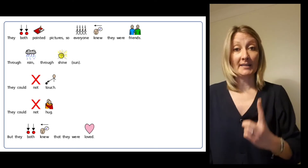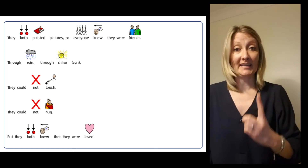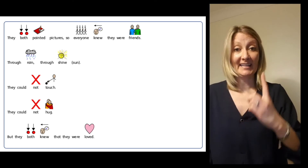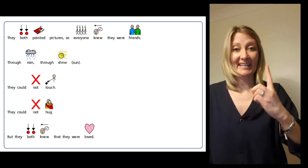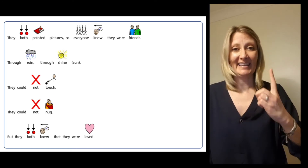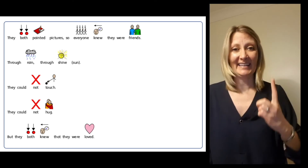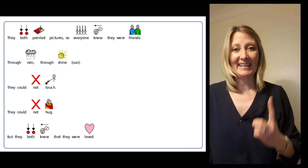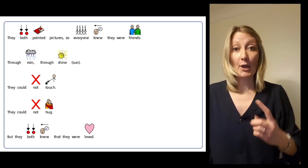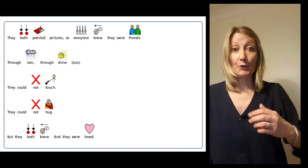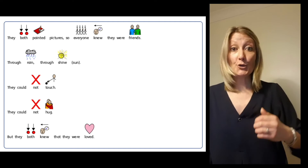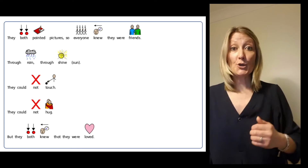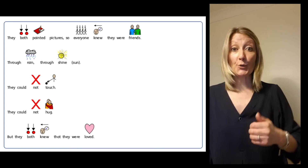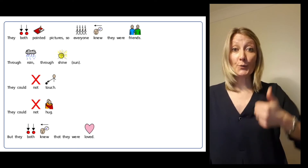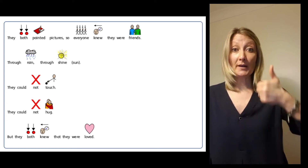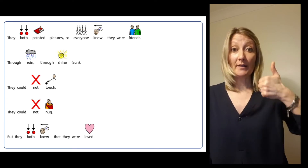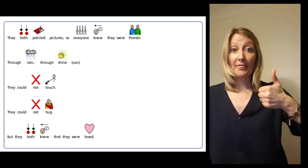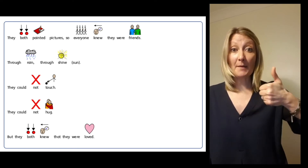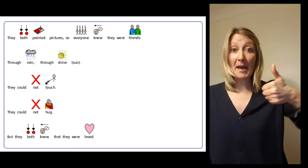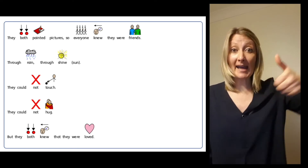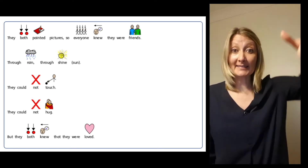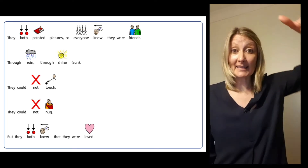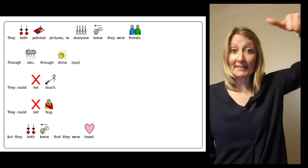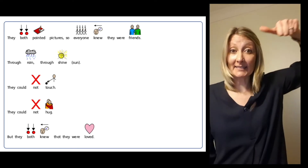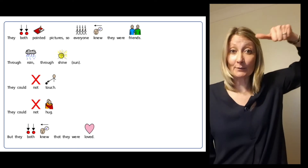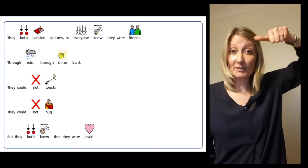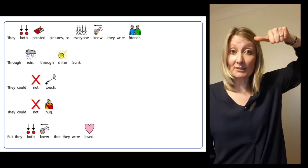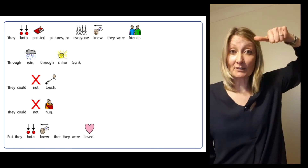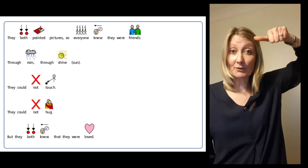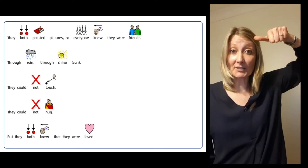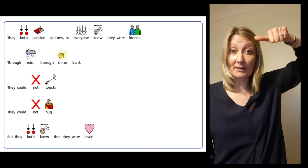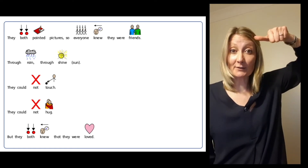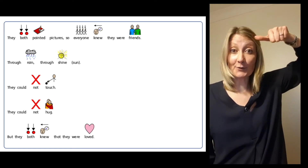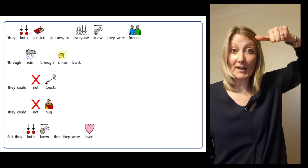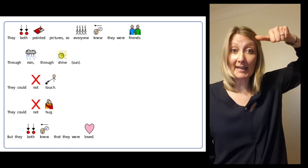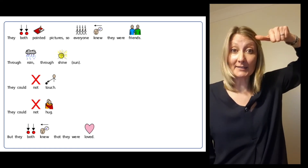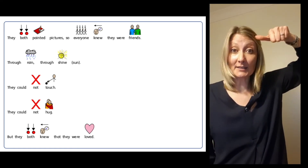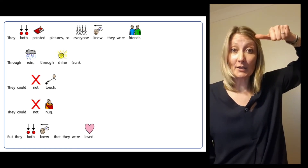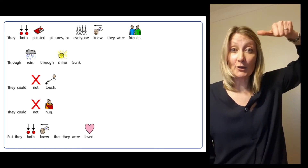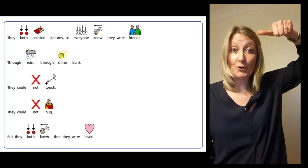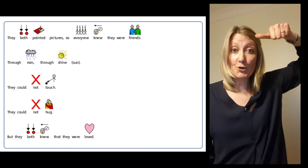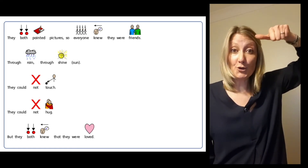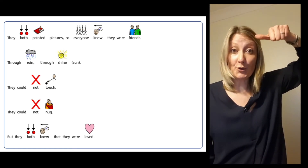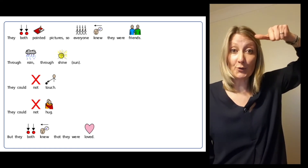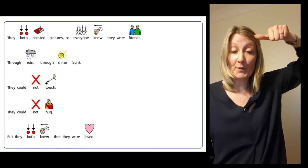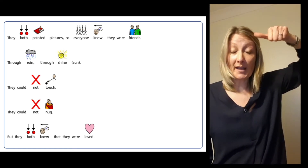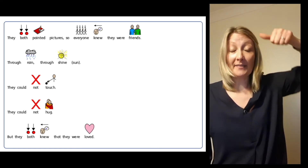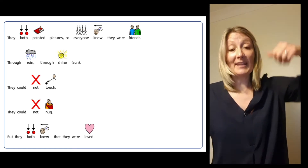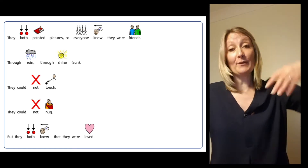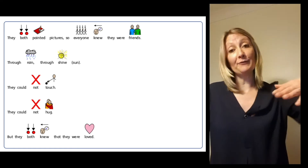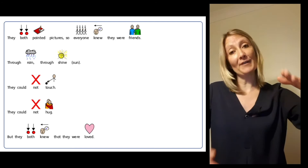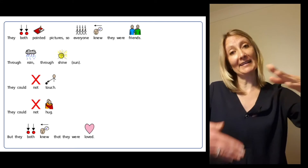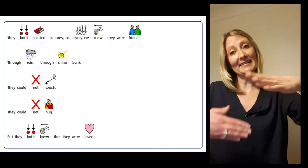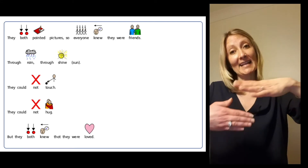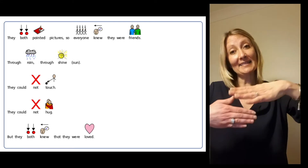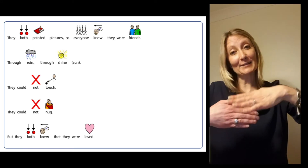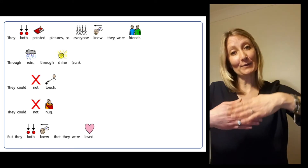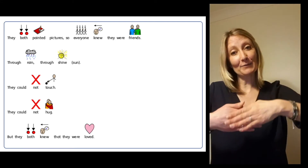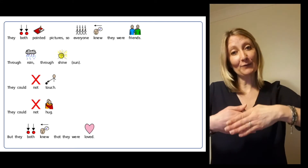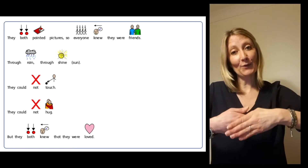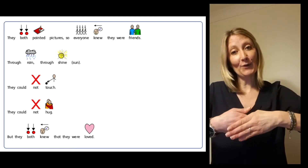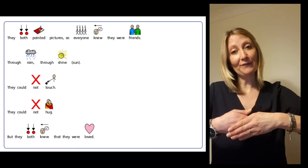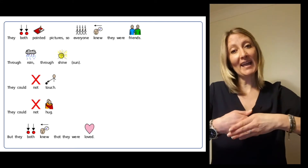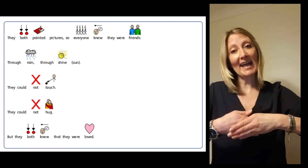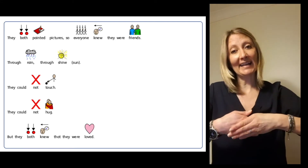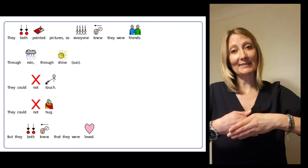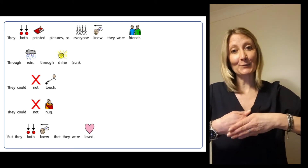Everyone knew, thumb hand, tilt it to the off side of your head. Knew they were friends. Had this one